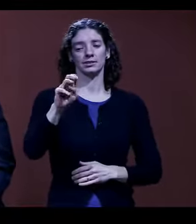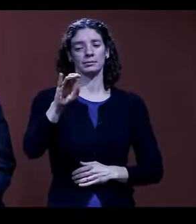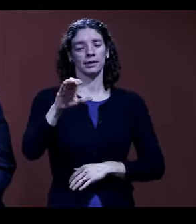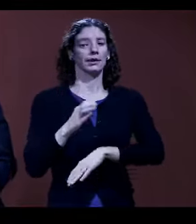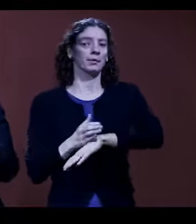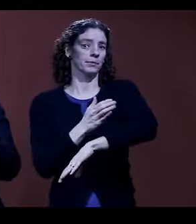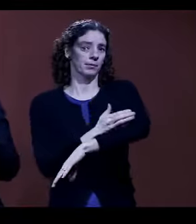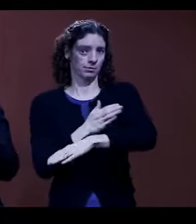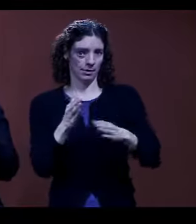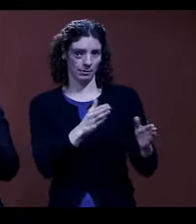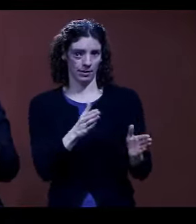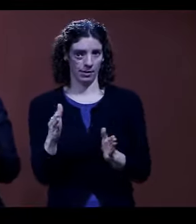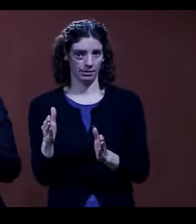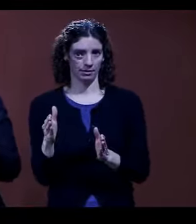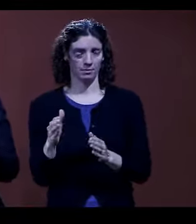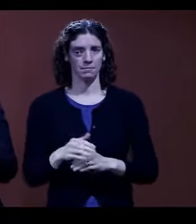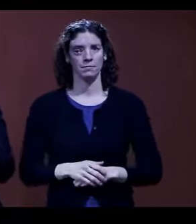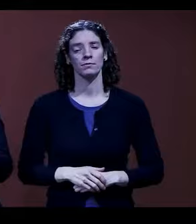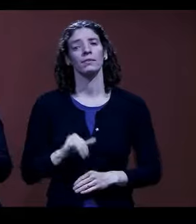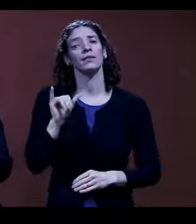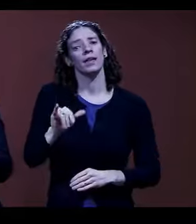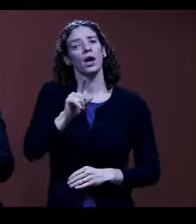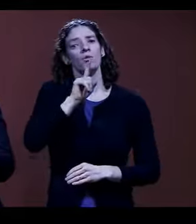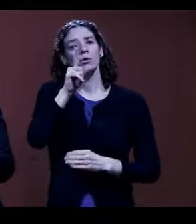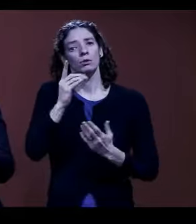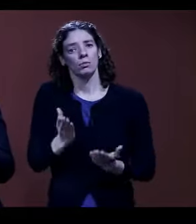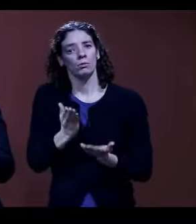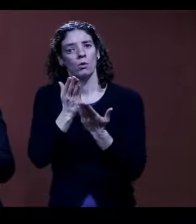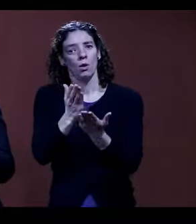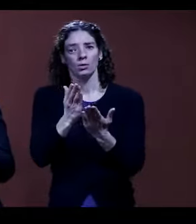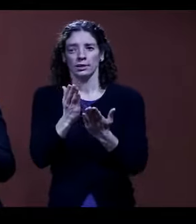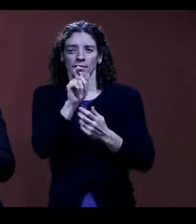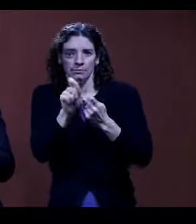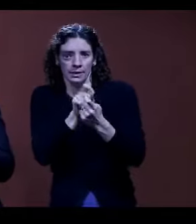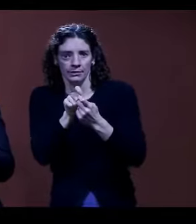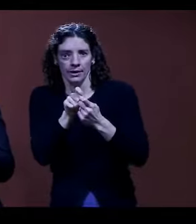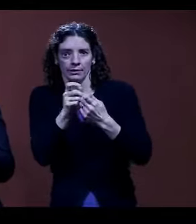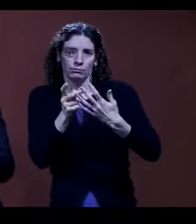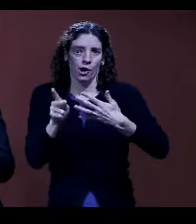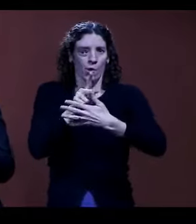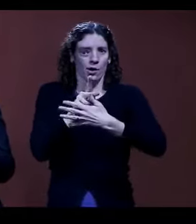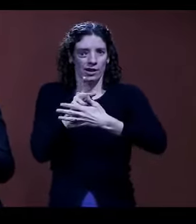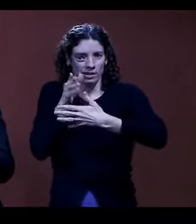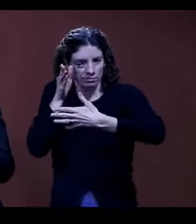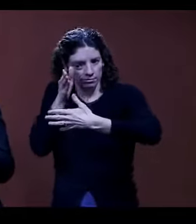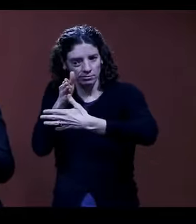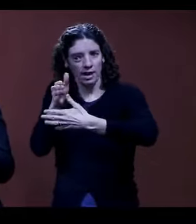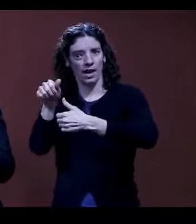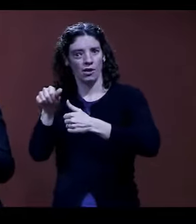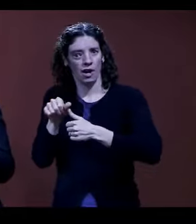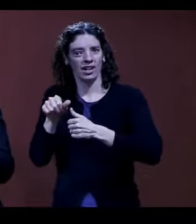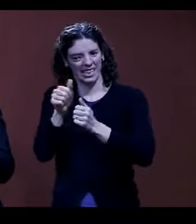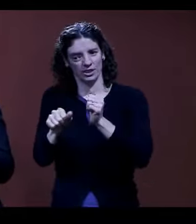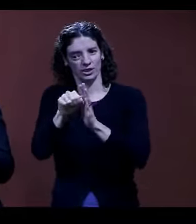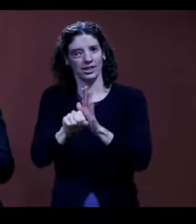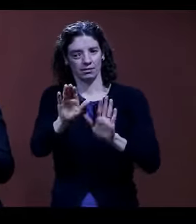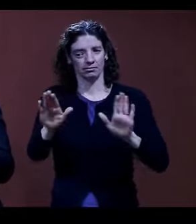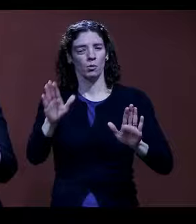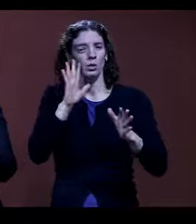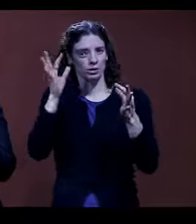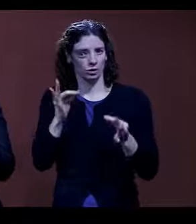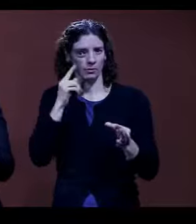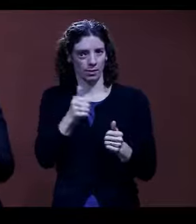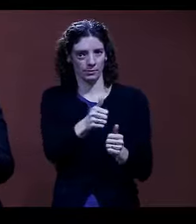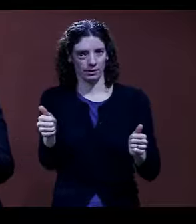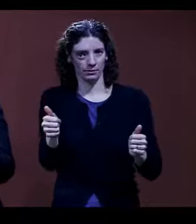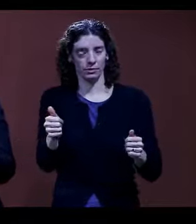Plan. And this is really proposing a certain priority area, or for states to focus on priority areas. And so today we're going to talk about